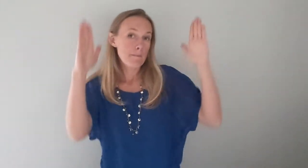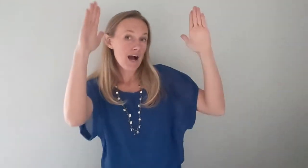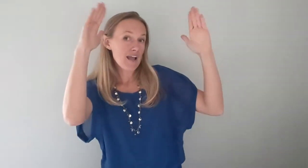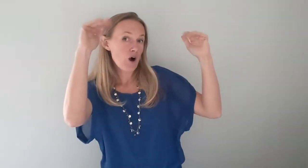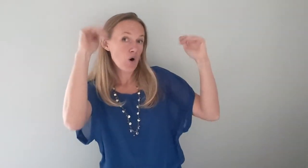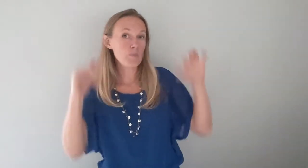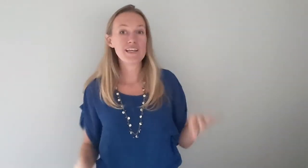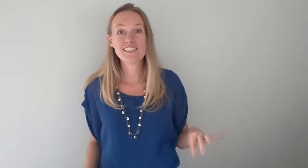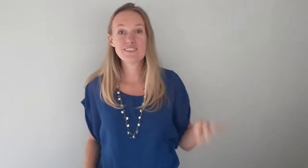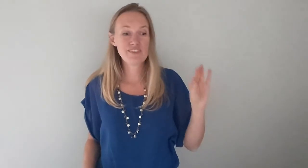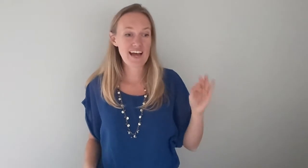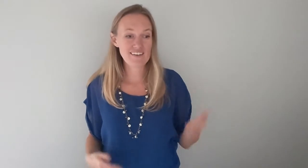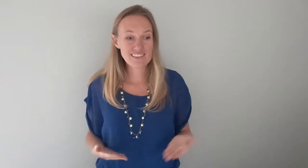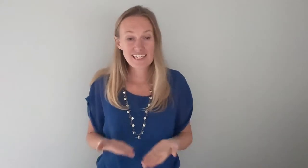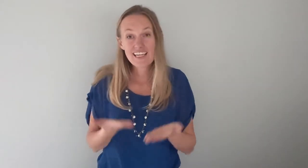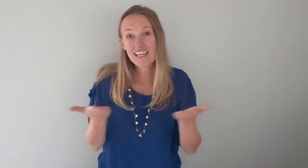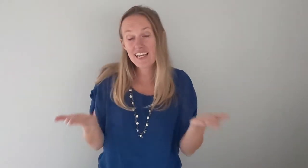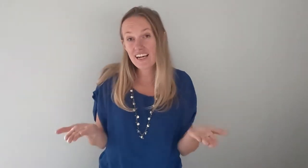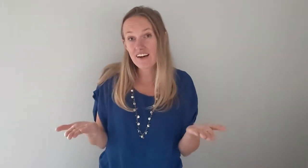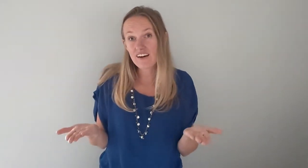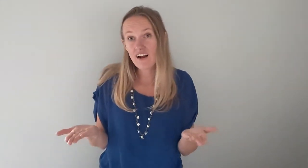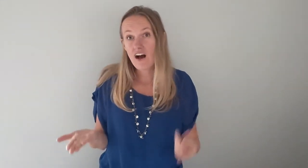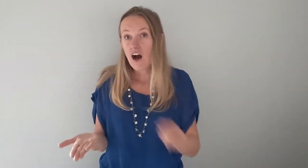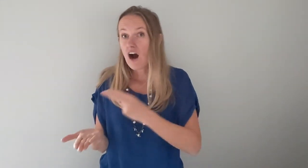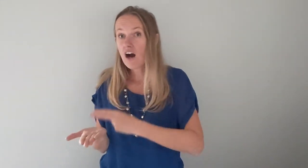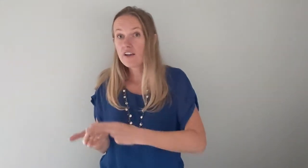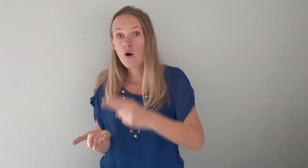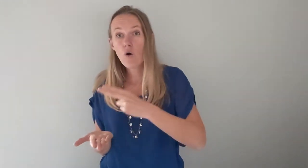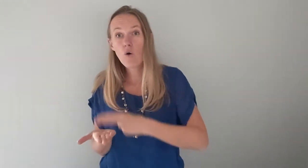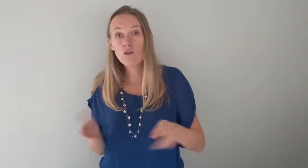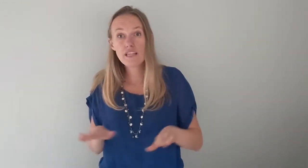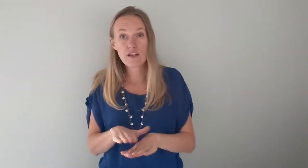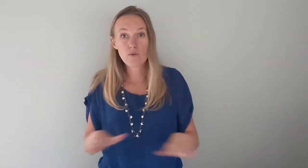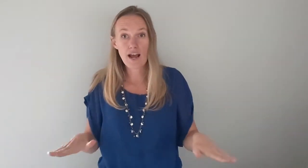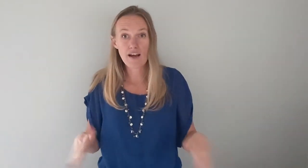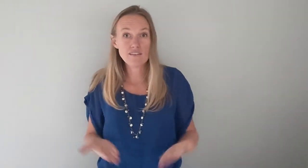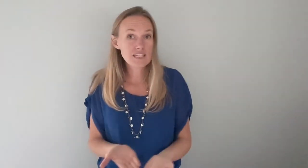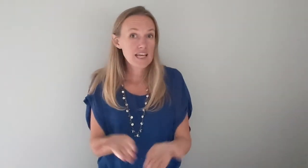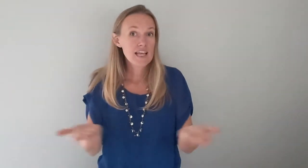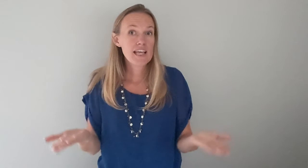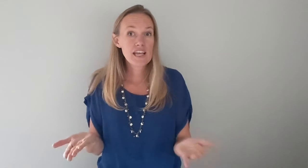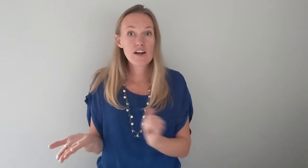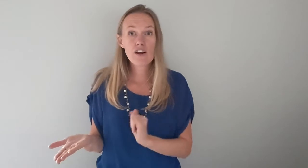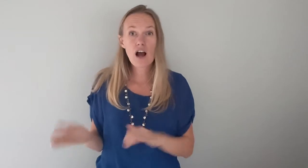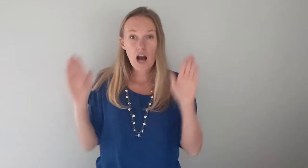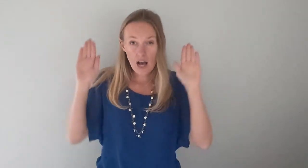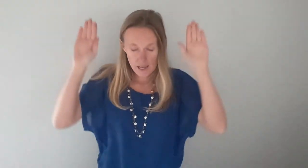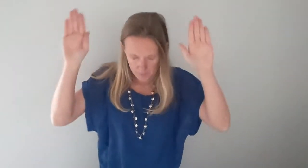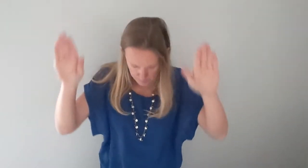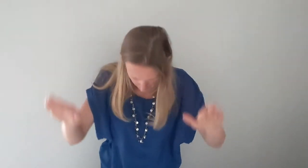my hope is found, here on holy ground, here I